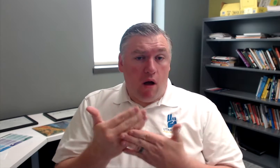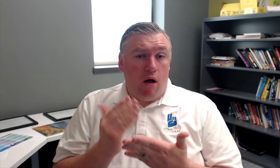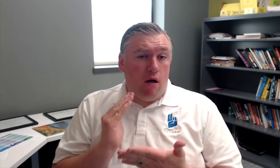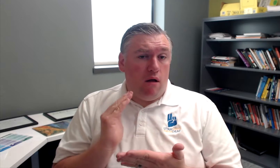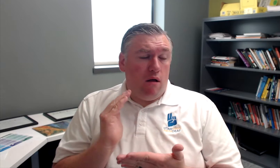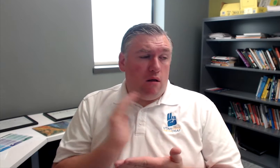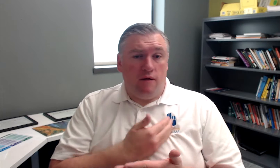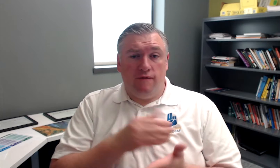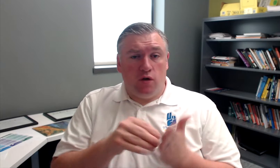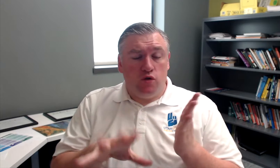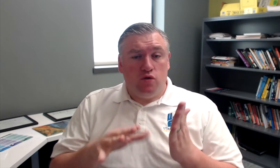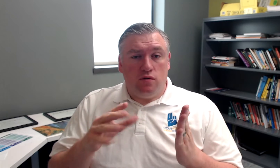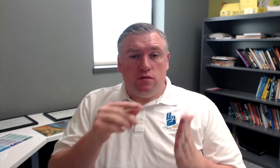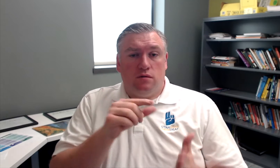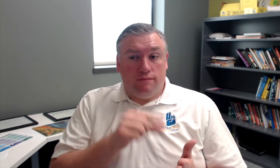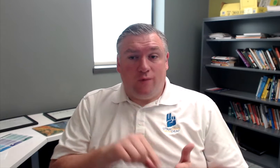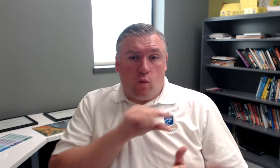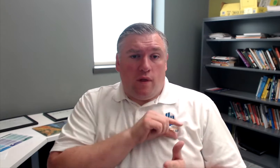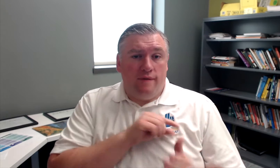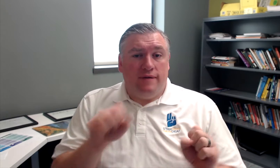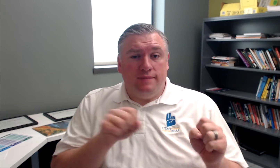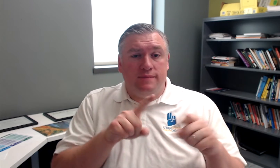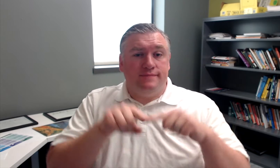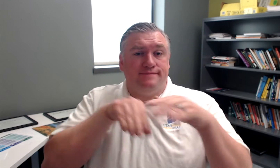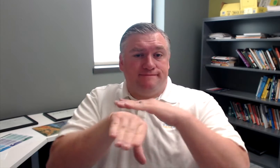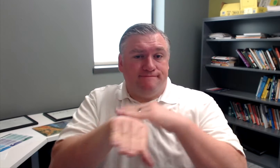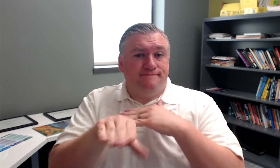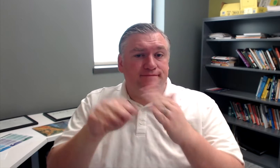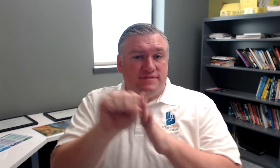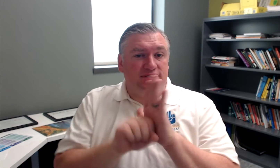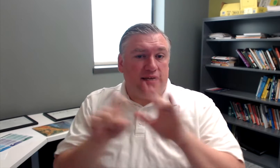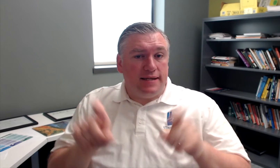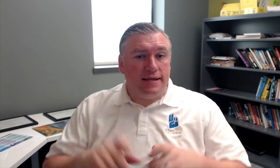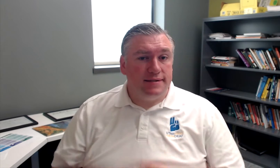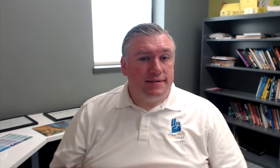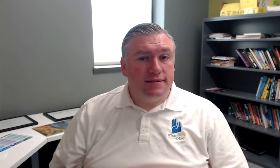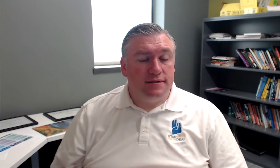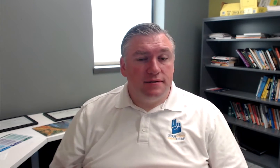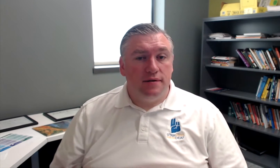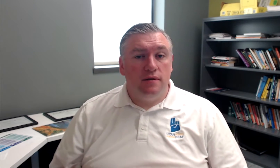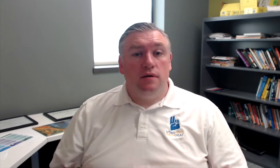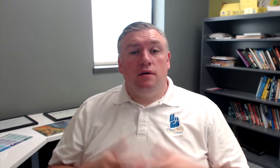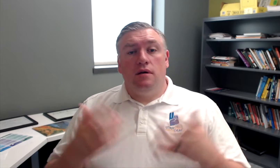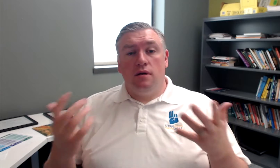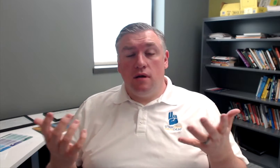So, all of our students qualify to have access to state testing.